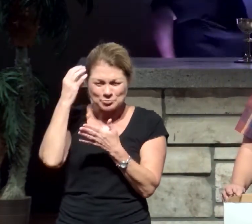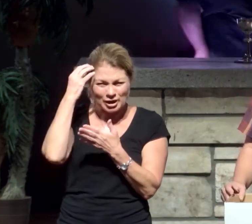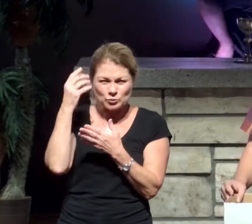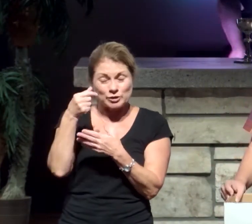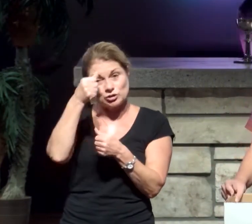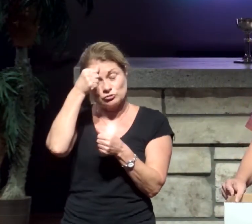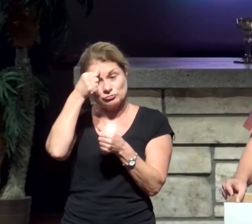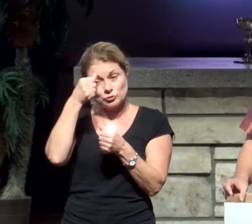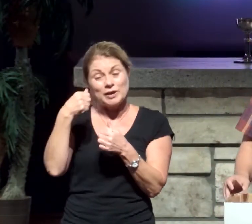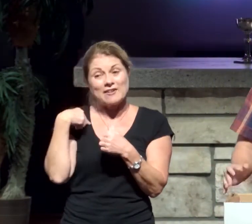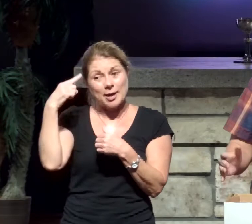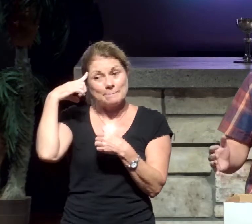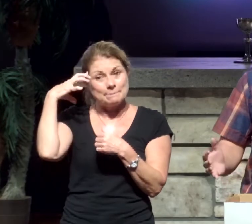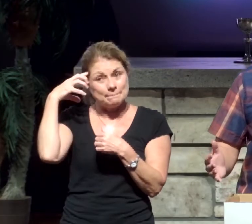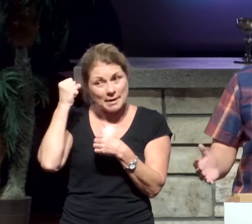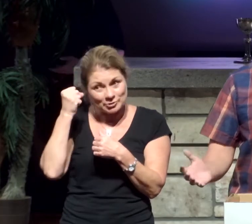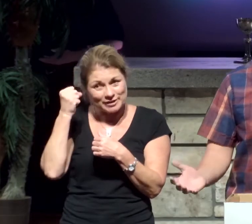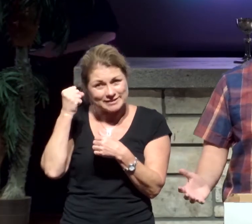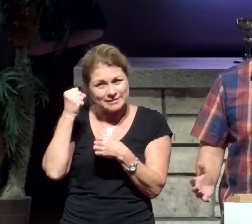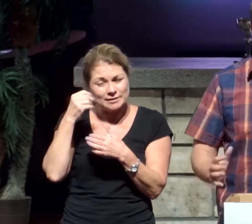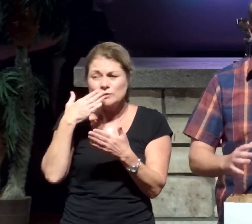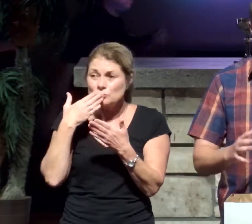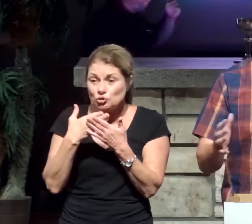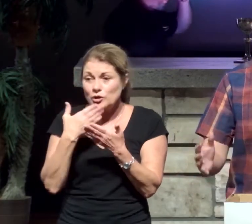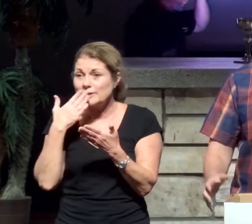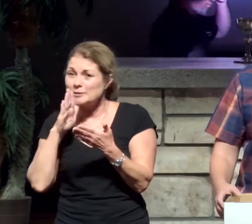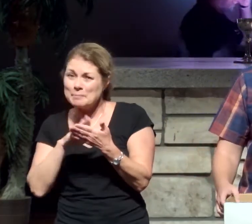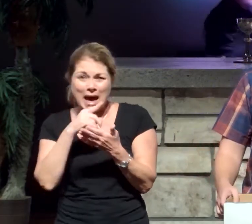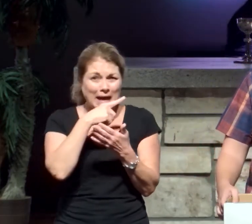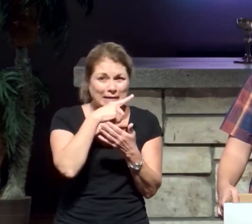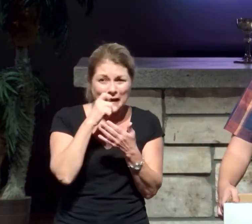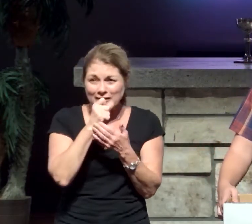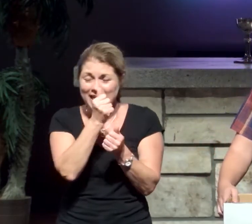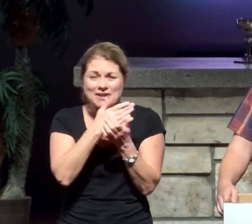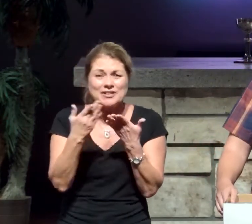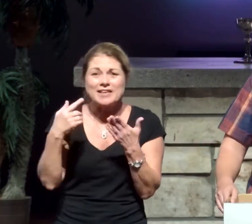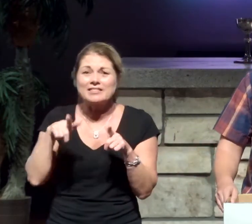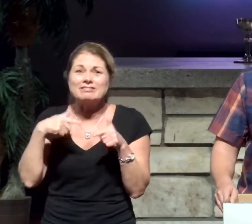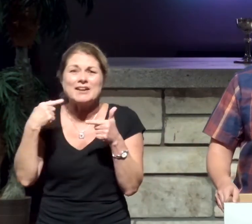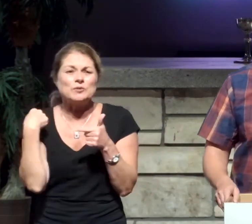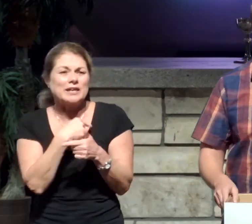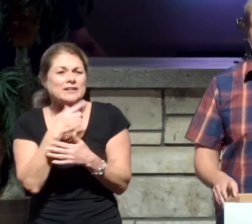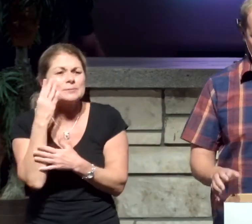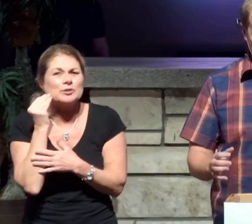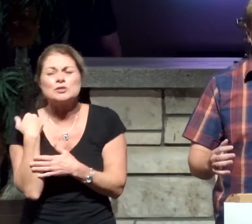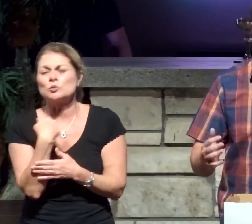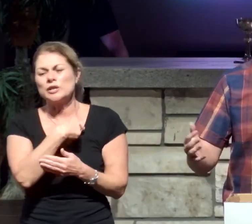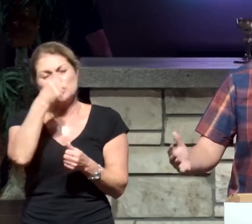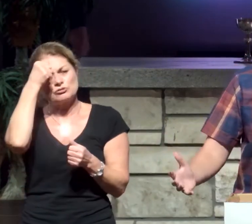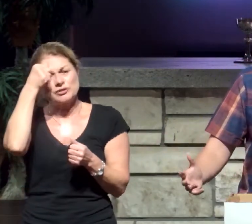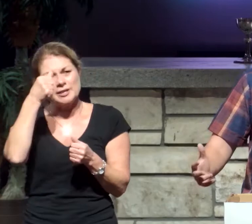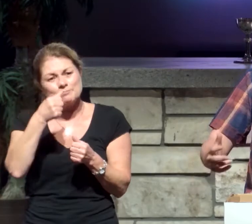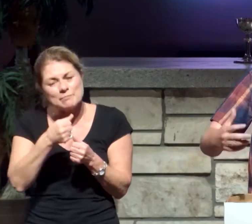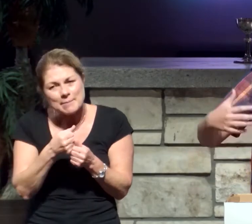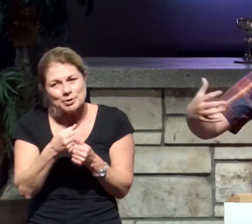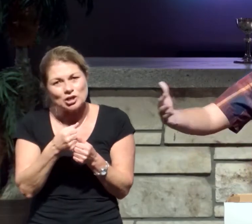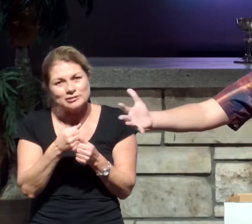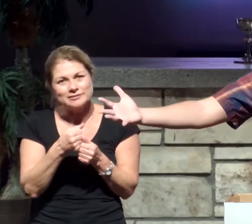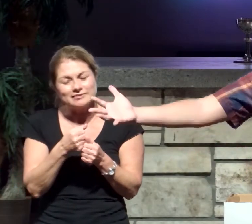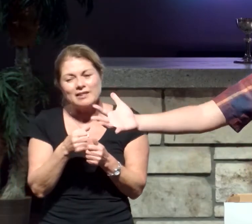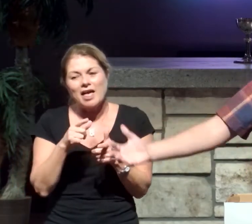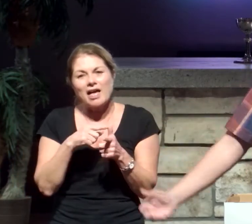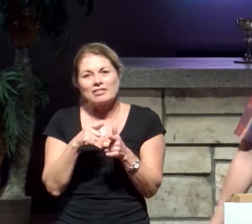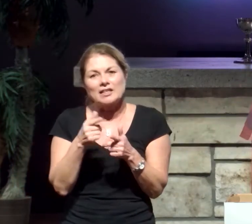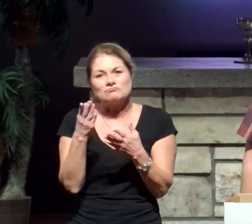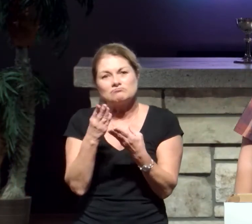memories, all sorts of things, the good, the bad, the ugly. Everything in life we experience, we remember, or at least we remember for a time, and then